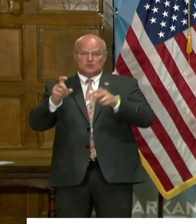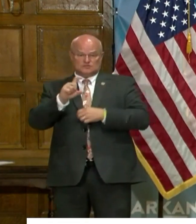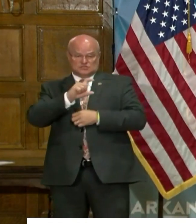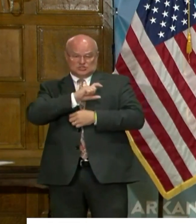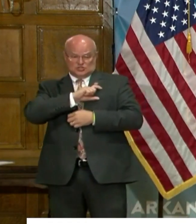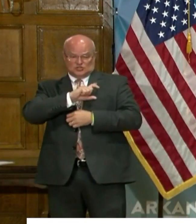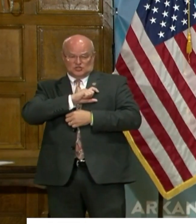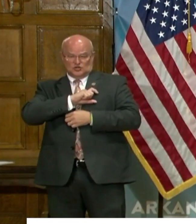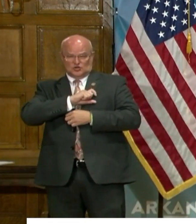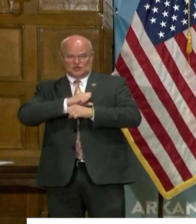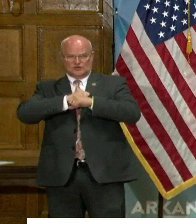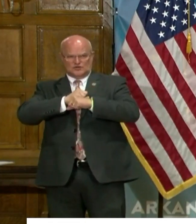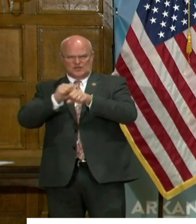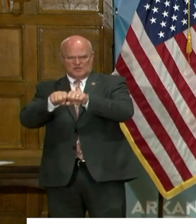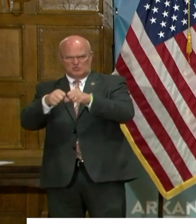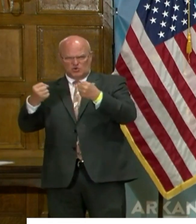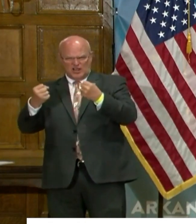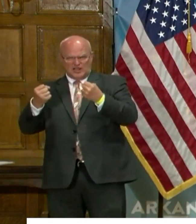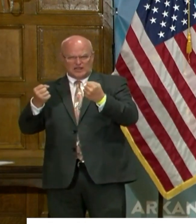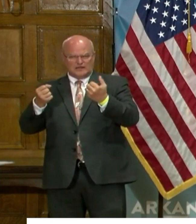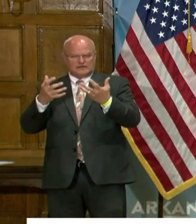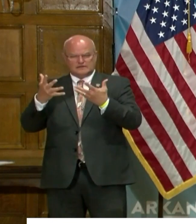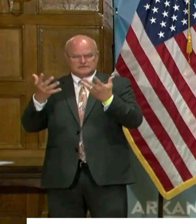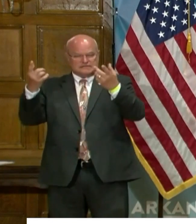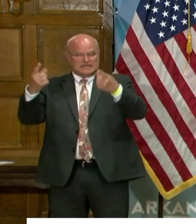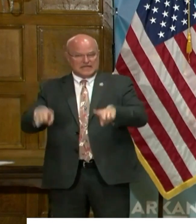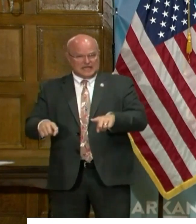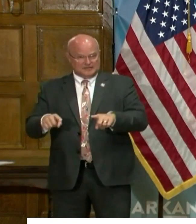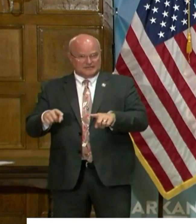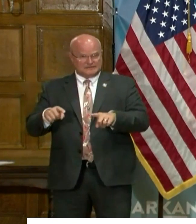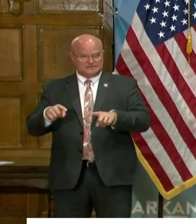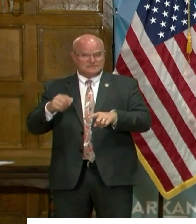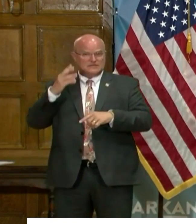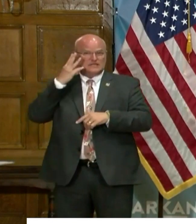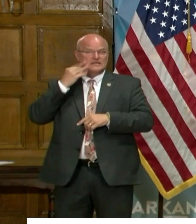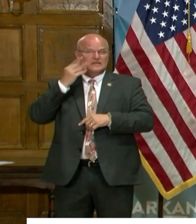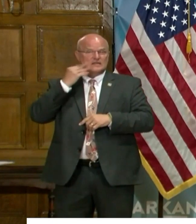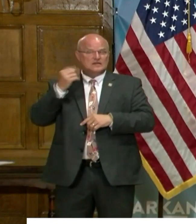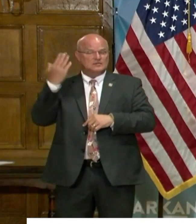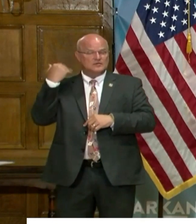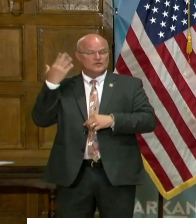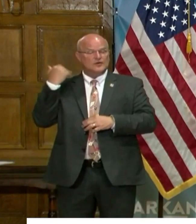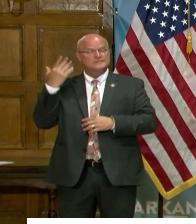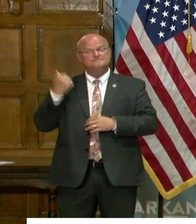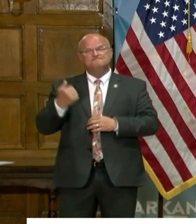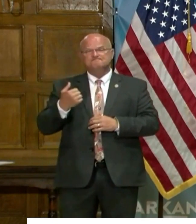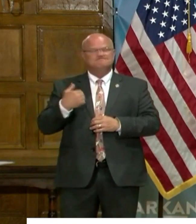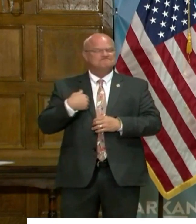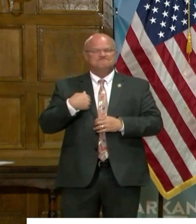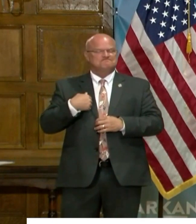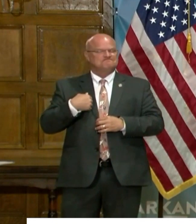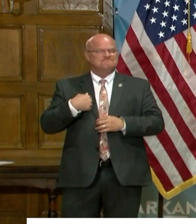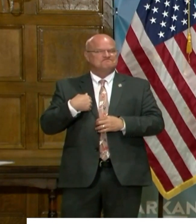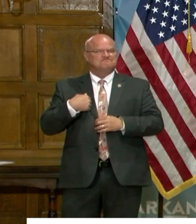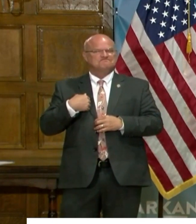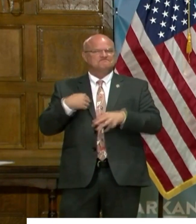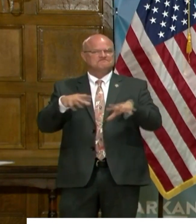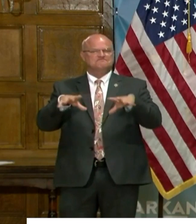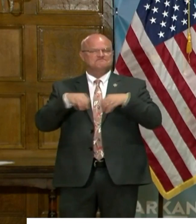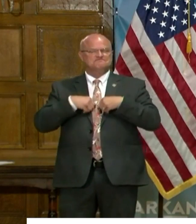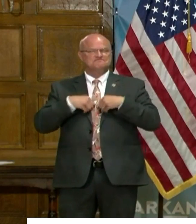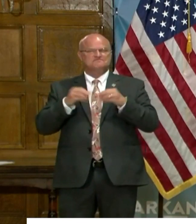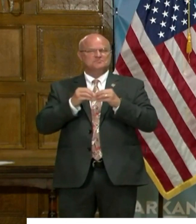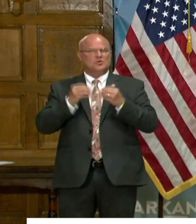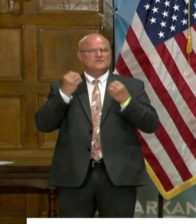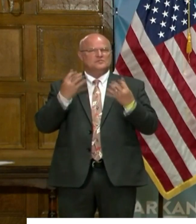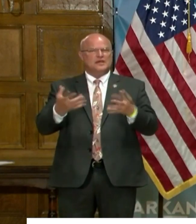security side of it, or the breach that we experienced before, I've not received any additional